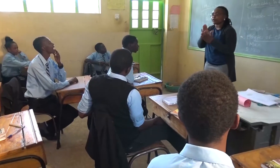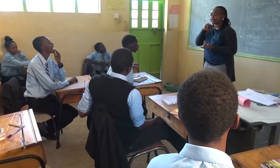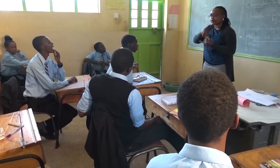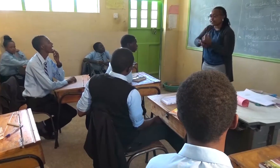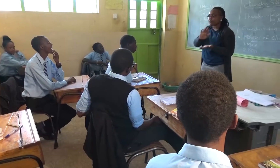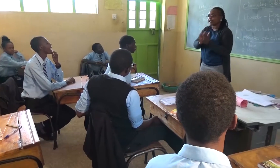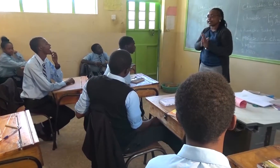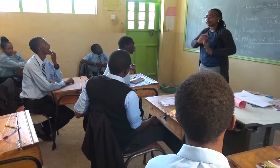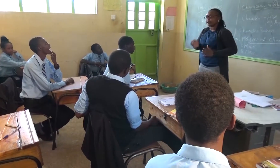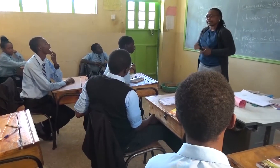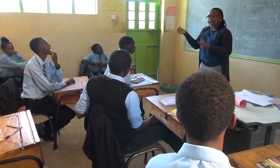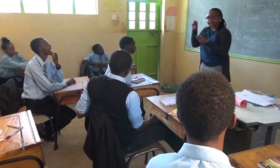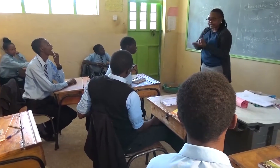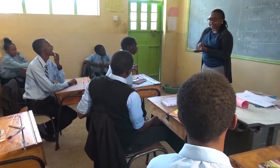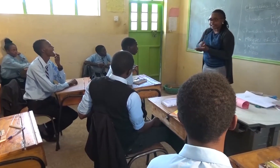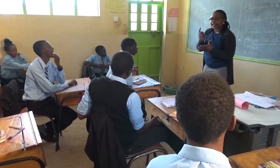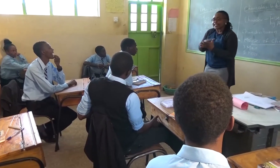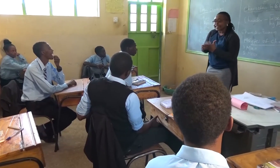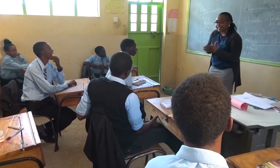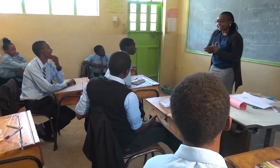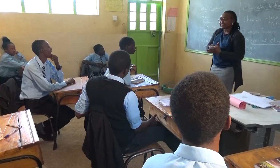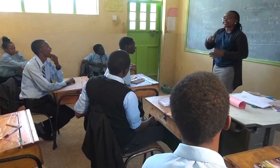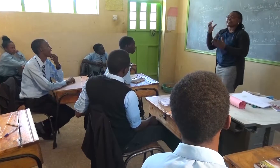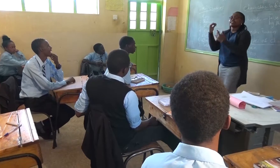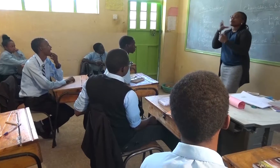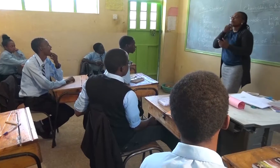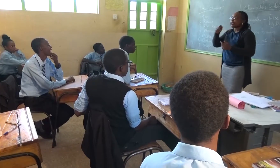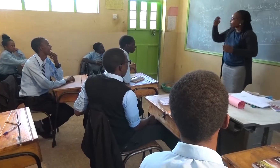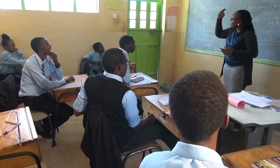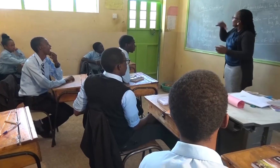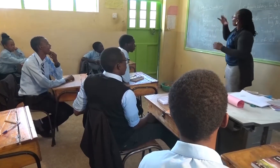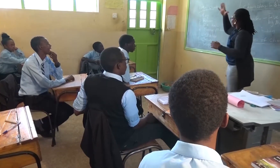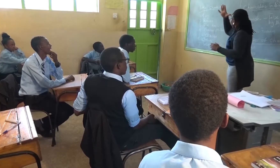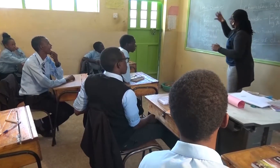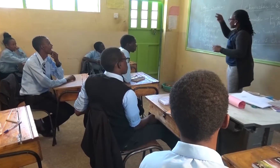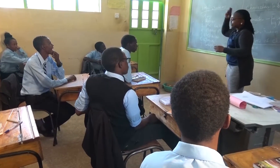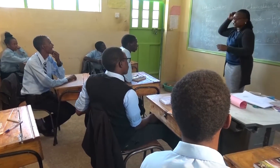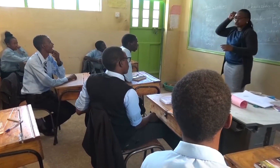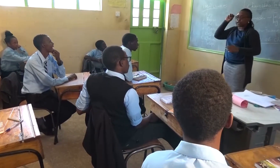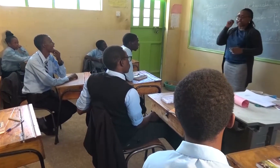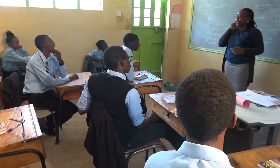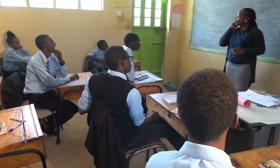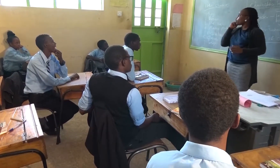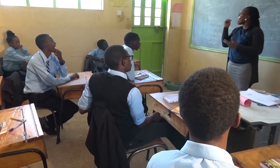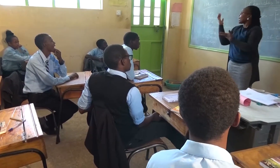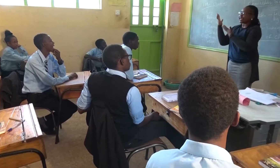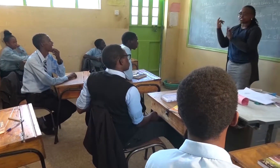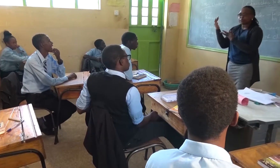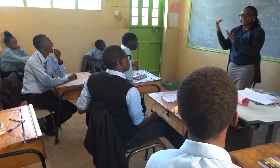when the wife became again, then the man, the father, that is Olekaero,